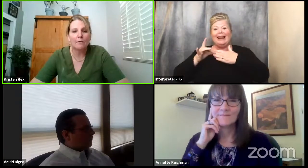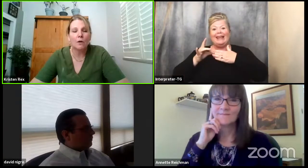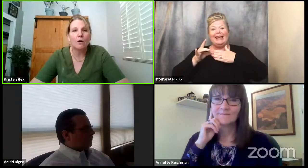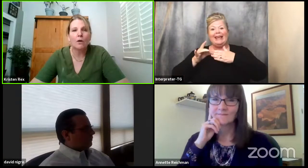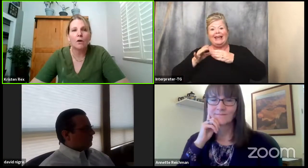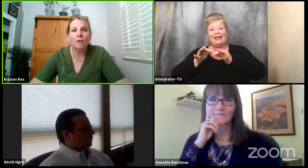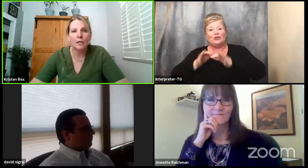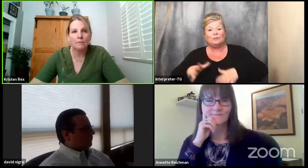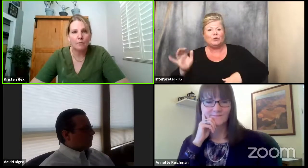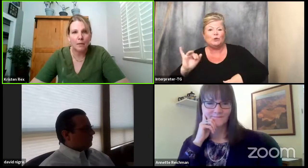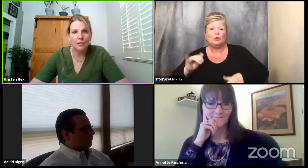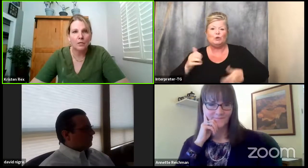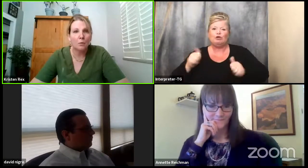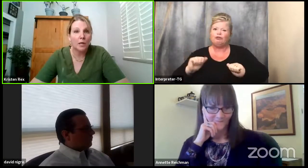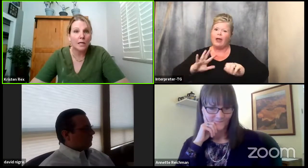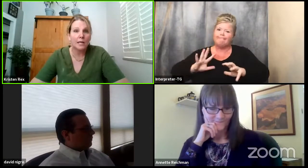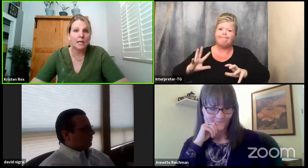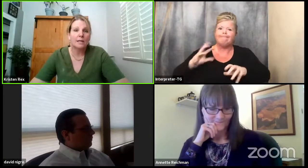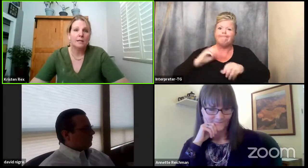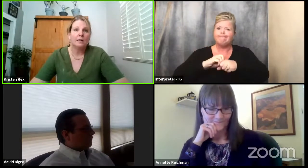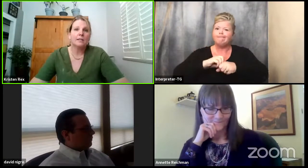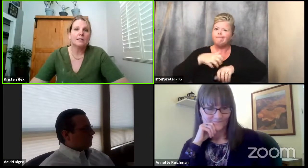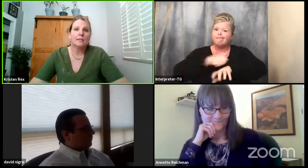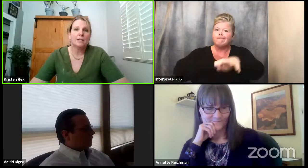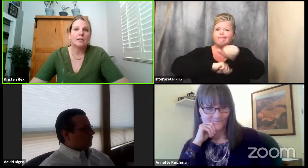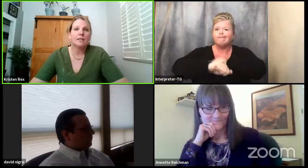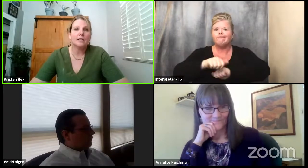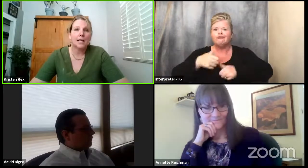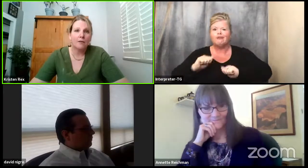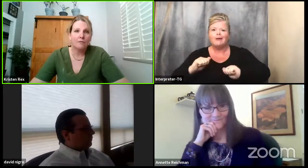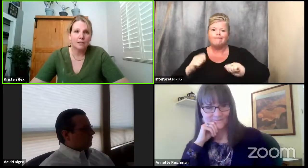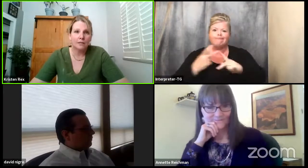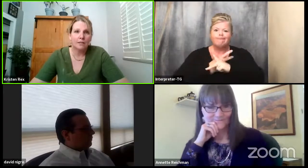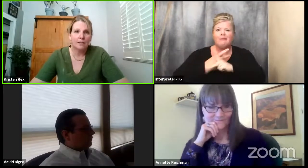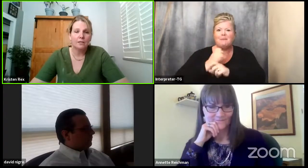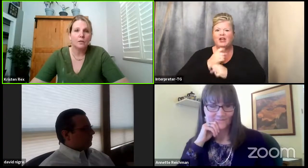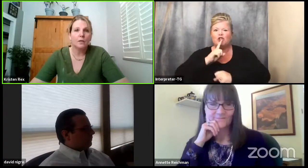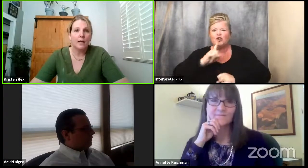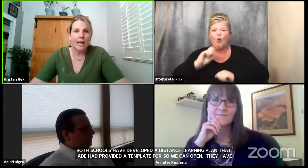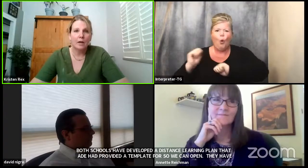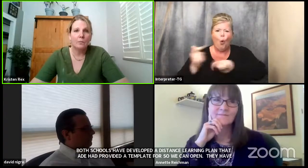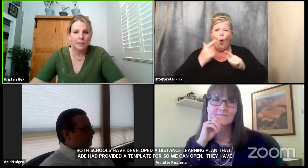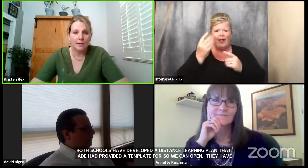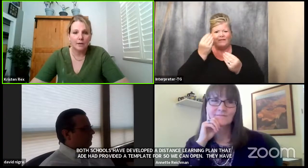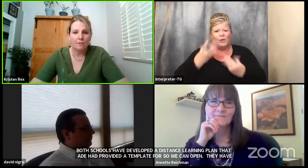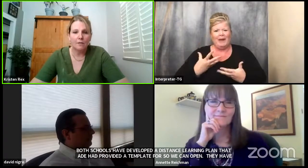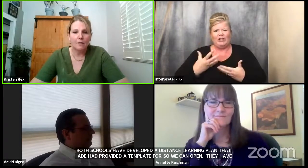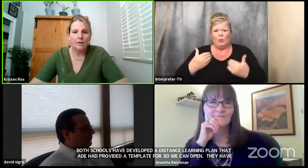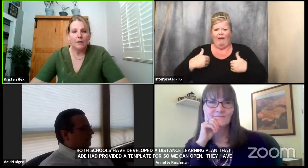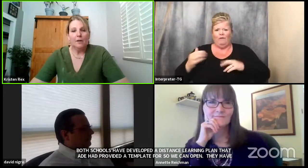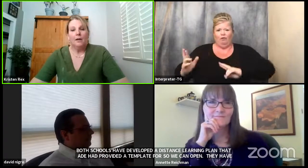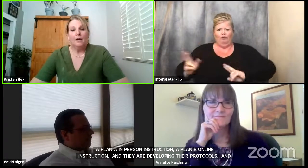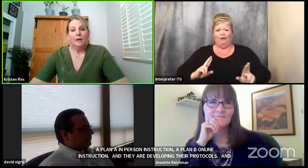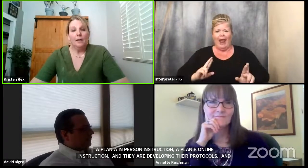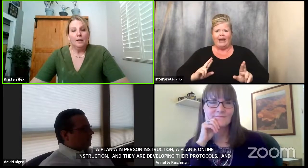we have all the information we need to send our staff in so they can be safe.